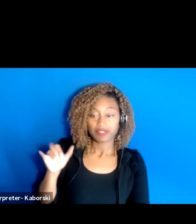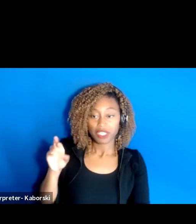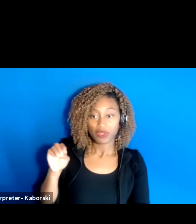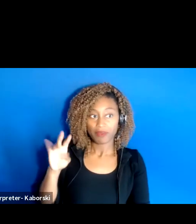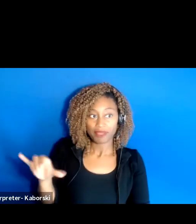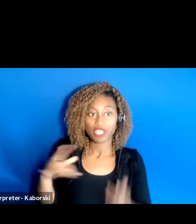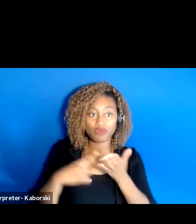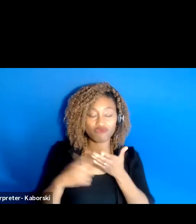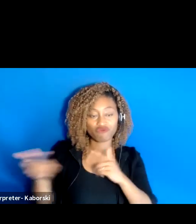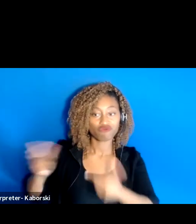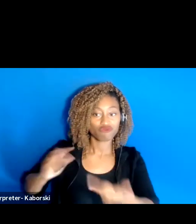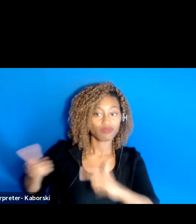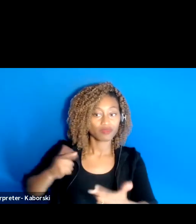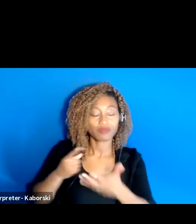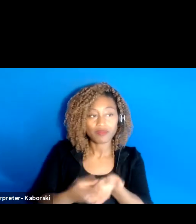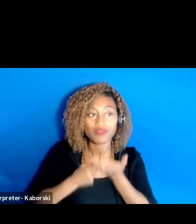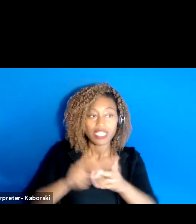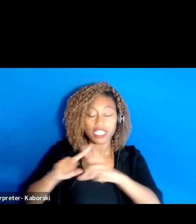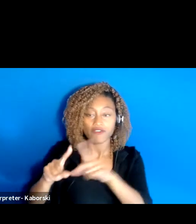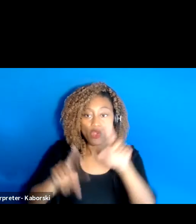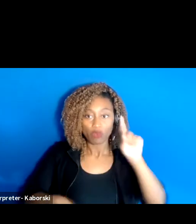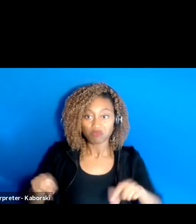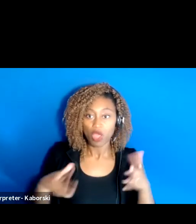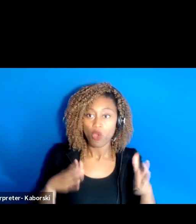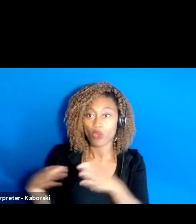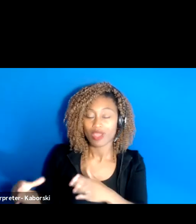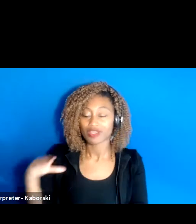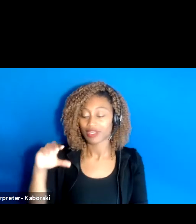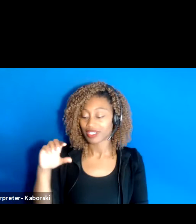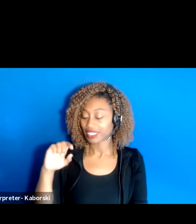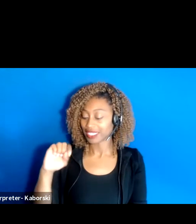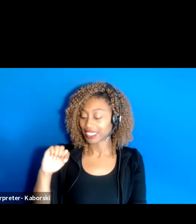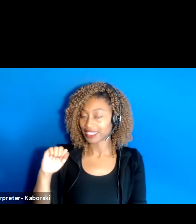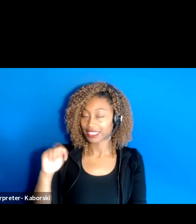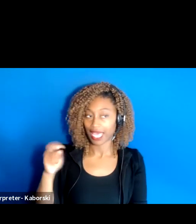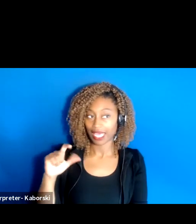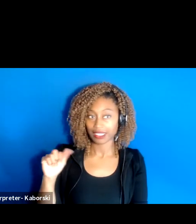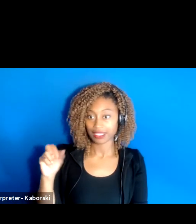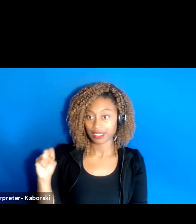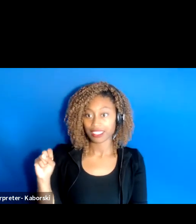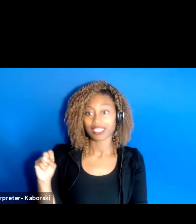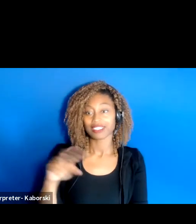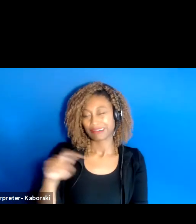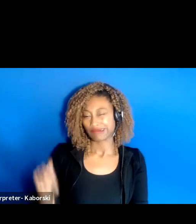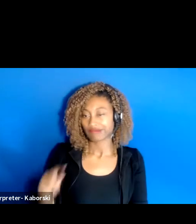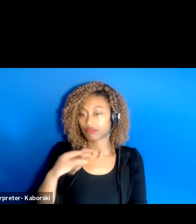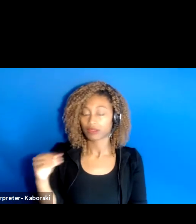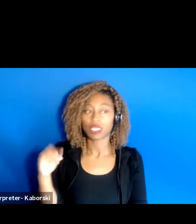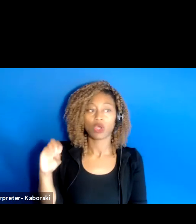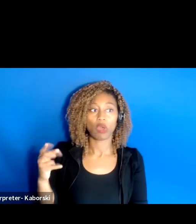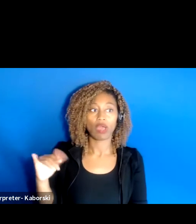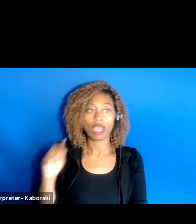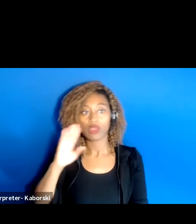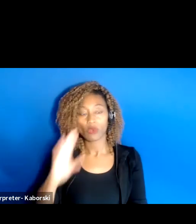different ways that Texas and Ohio are working through their state plan